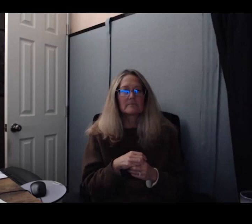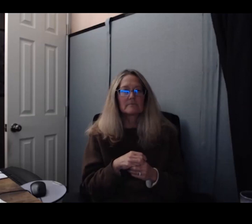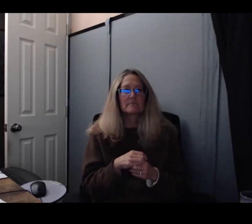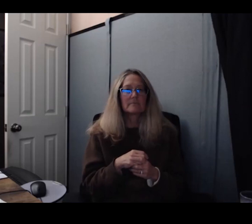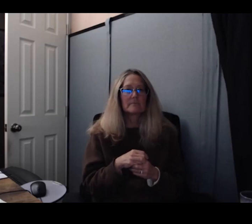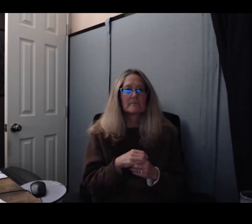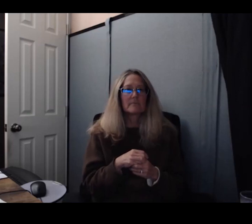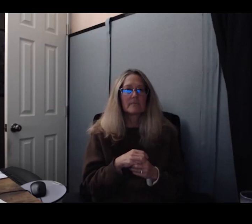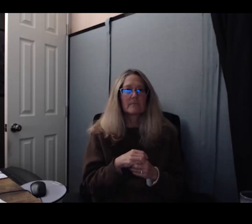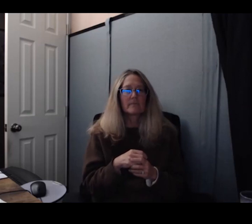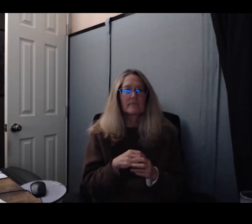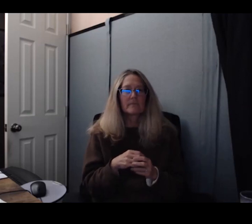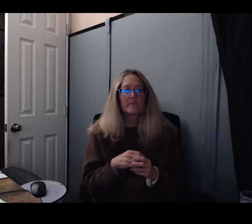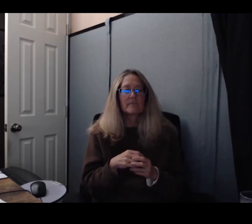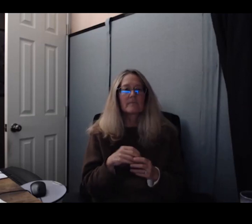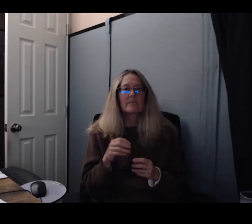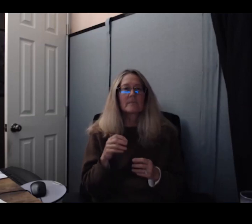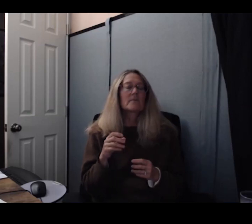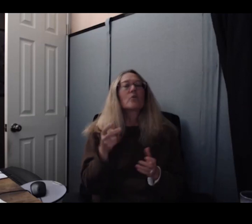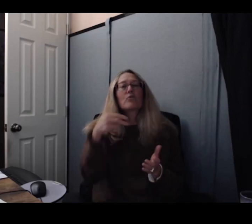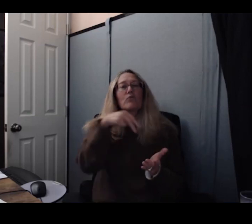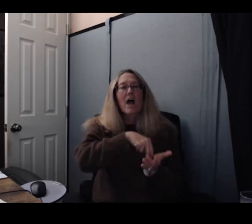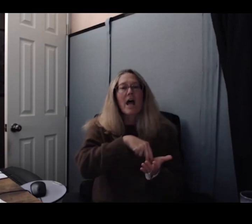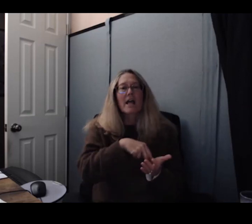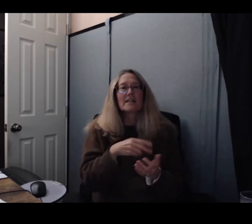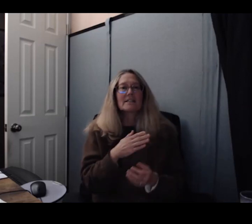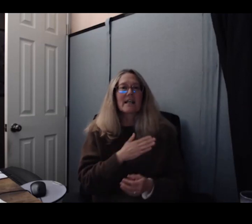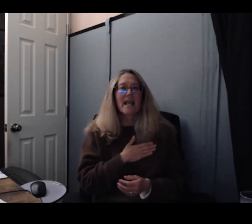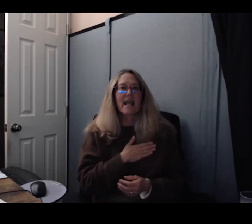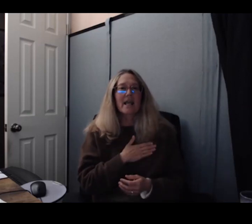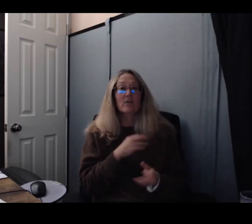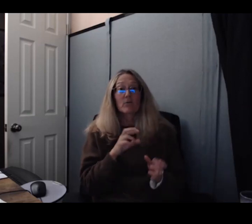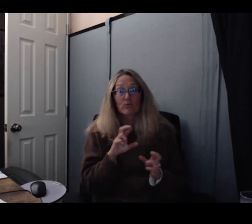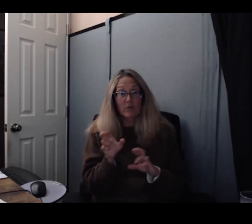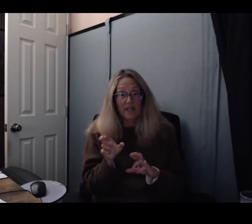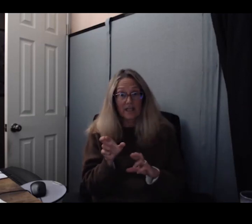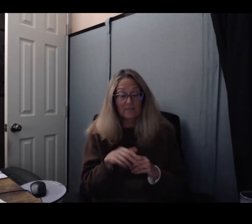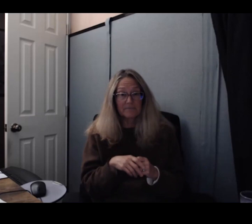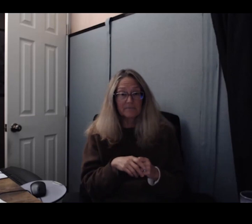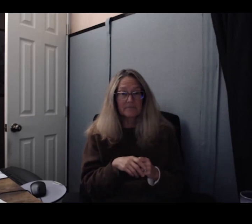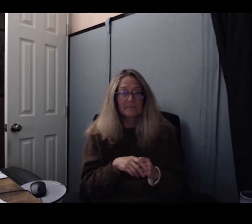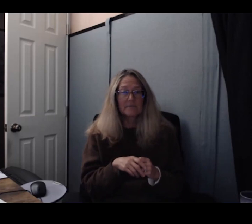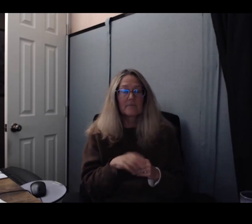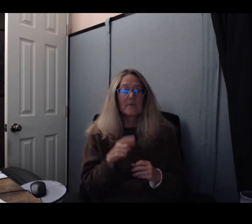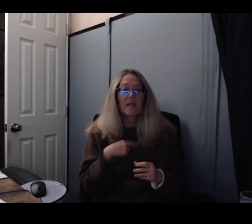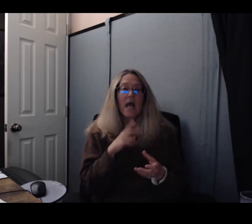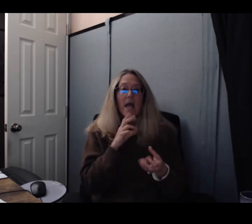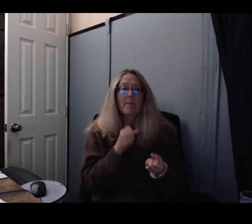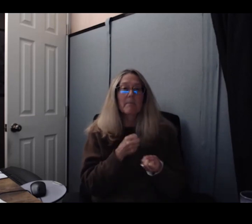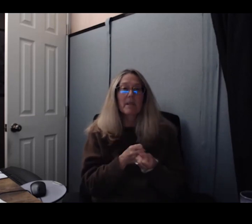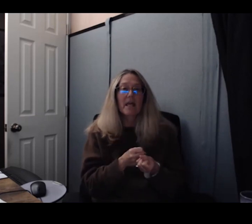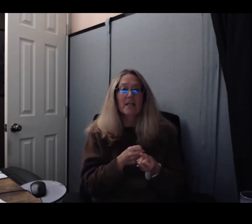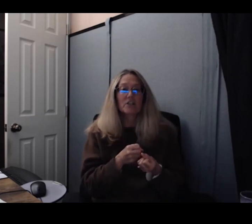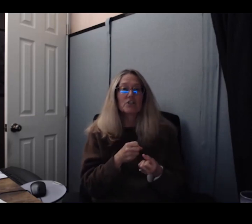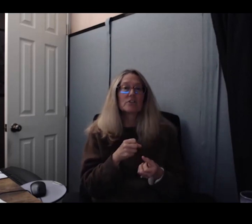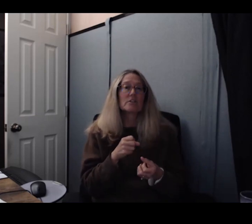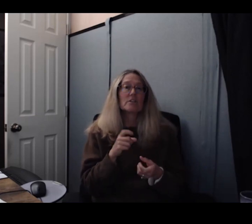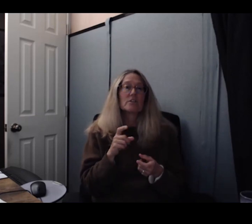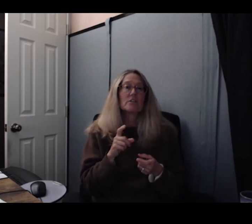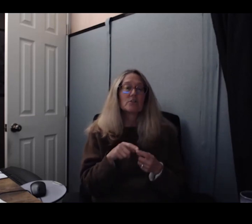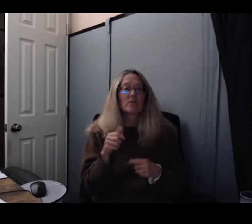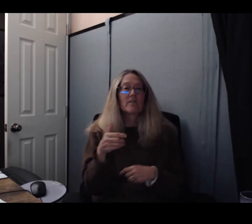Please rise, face the flag, and put your right hand over your heart. Ready? Begin. I pledge allegiance to the